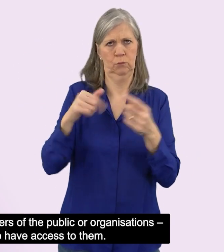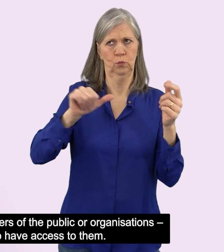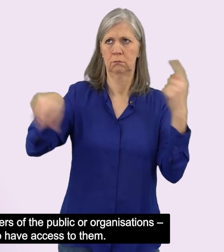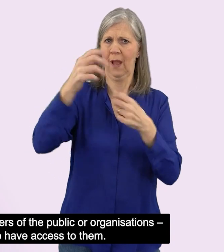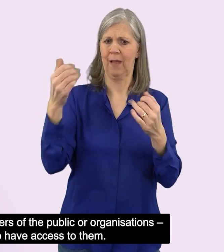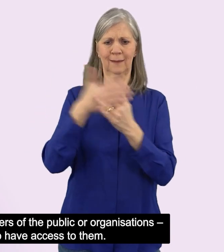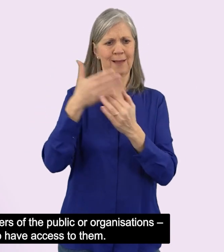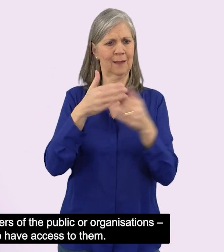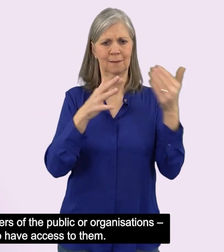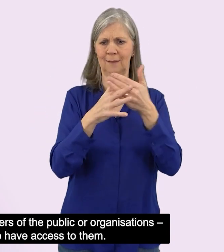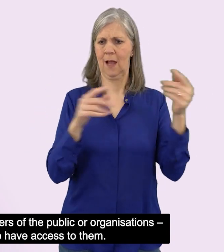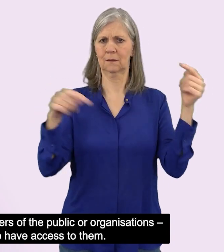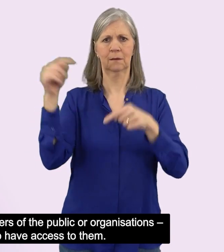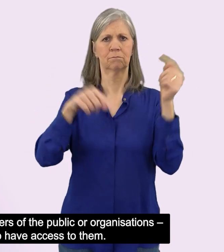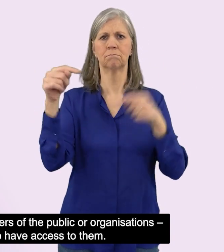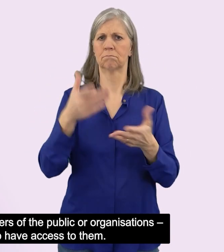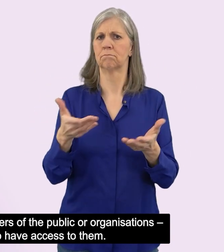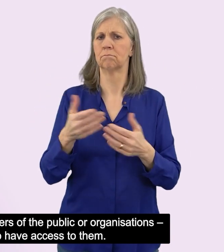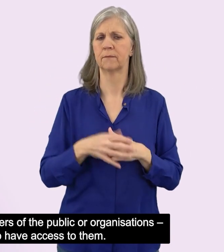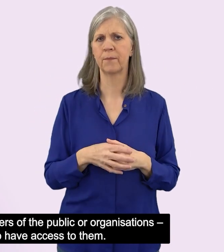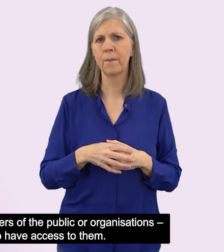or organisations be able to have access to them.